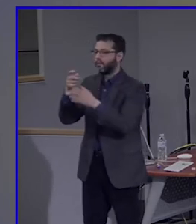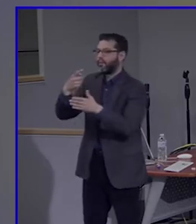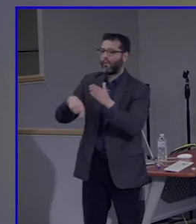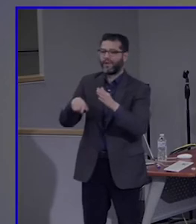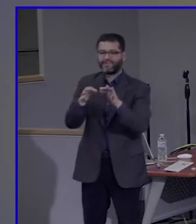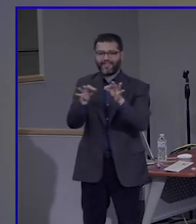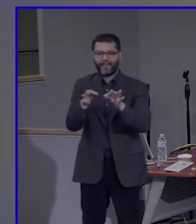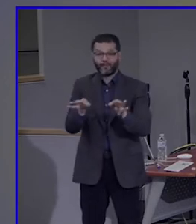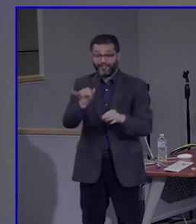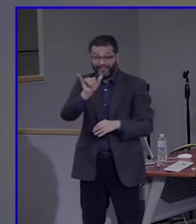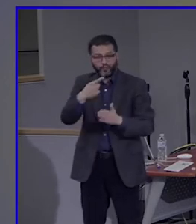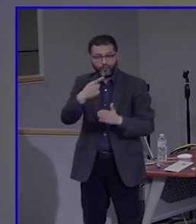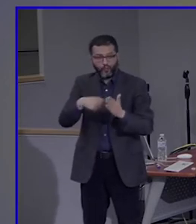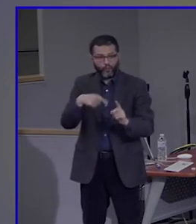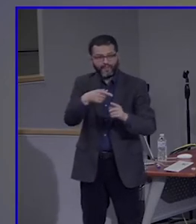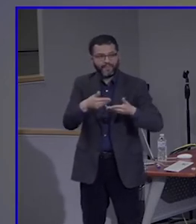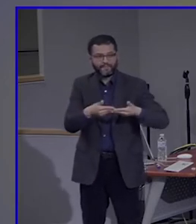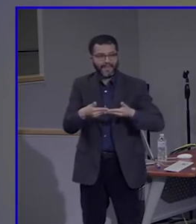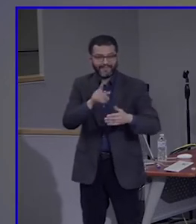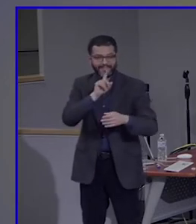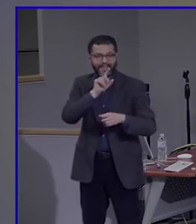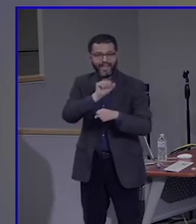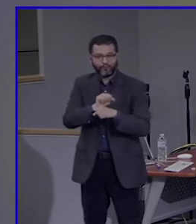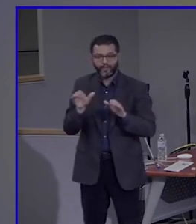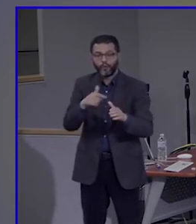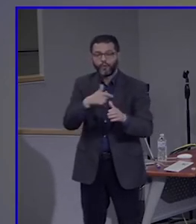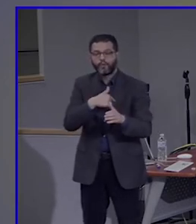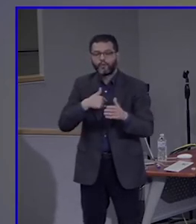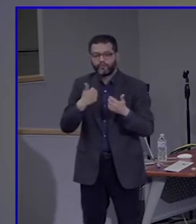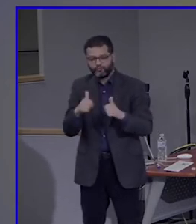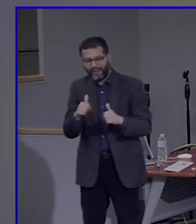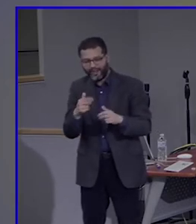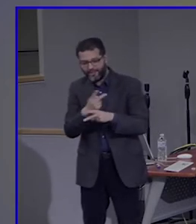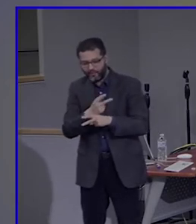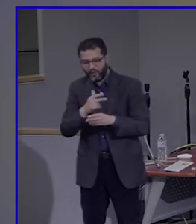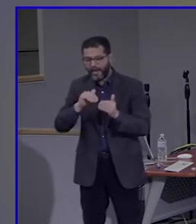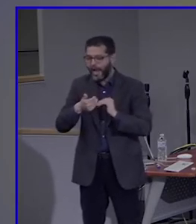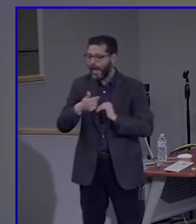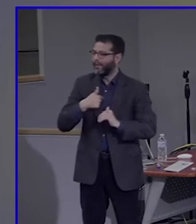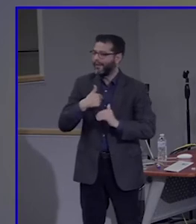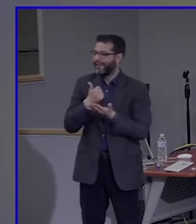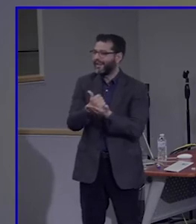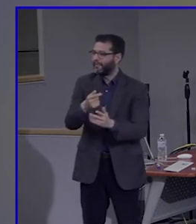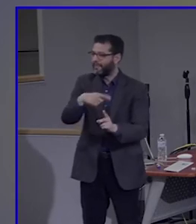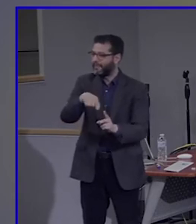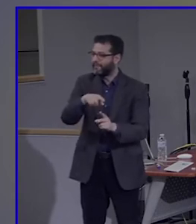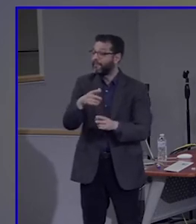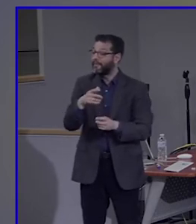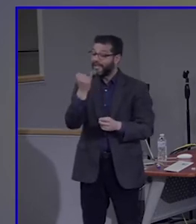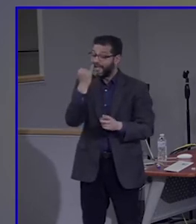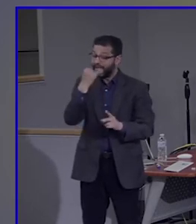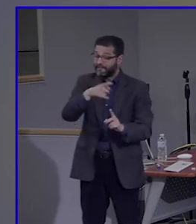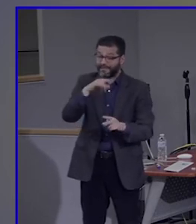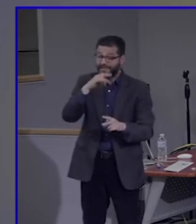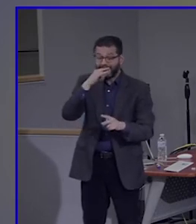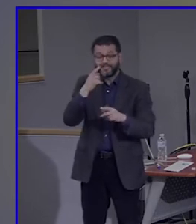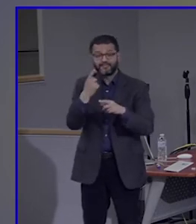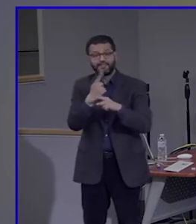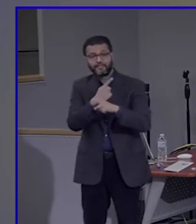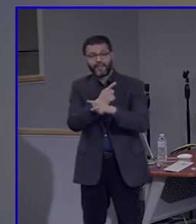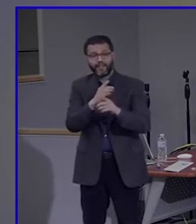right what we're trying to do is to help them do it more efficiently and these are all typically developing kids that I'm telling you about